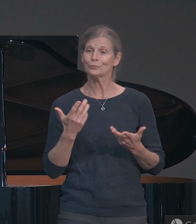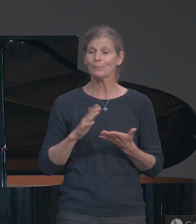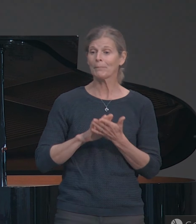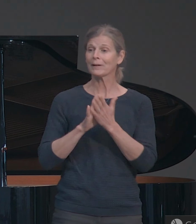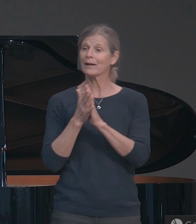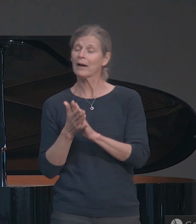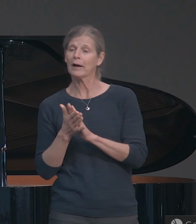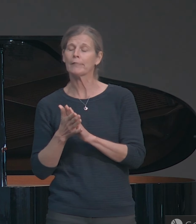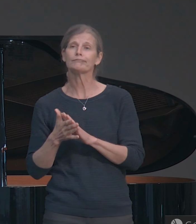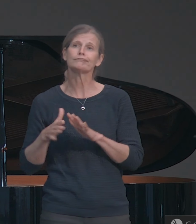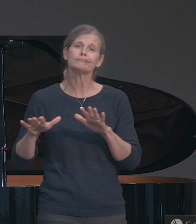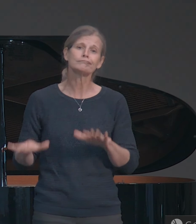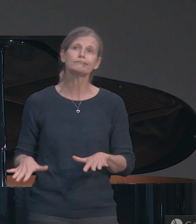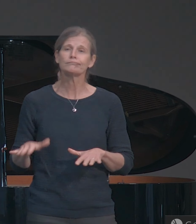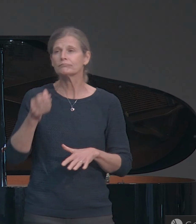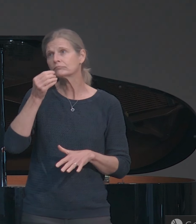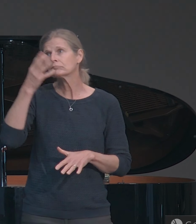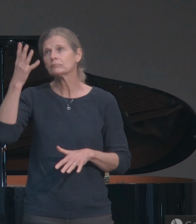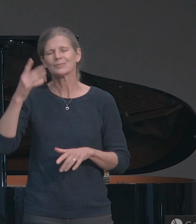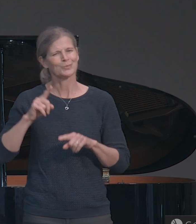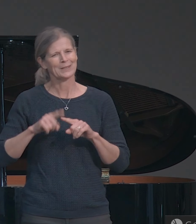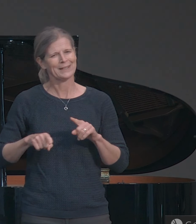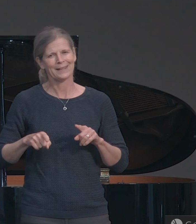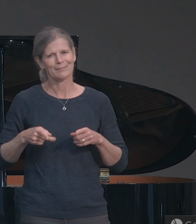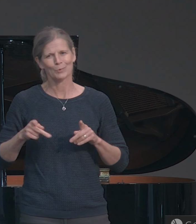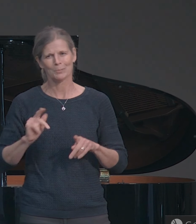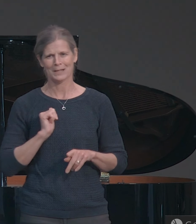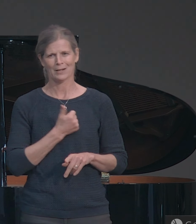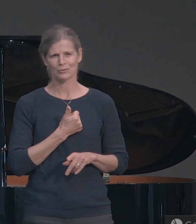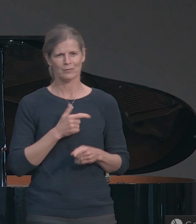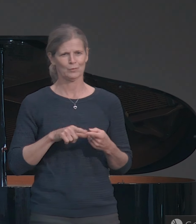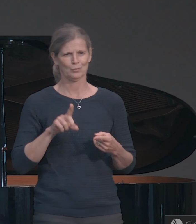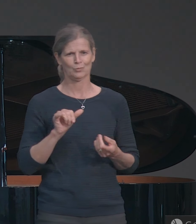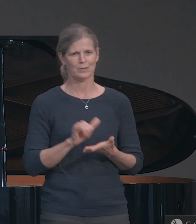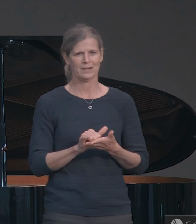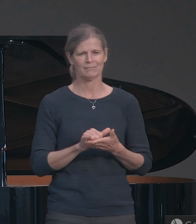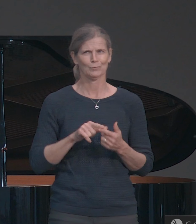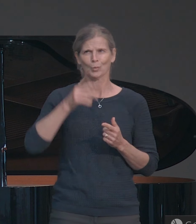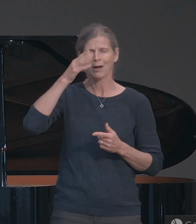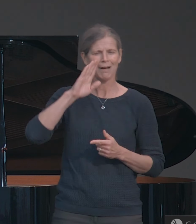become quietly indifferent to God.